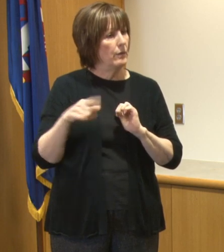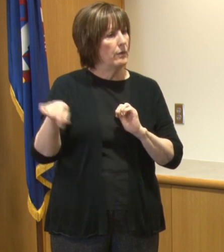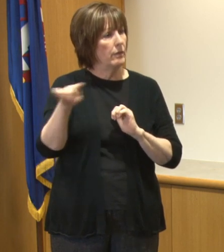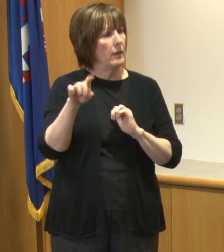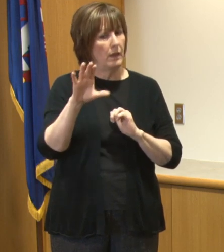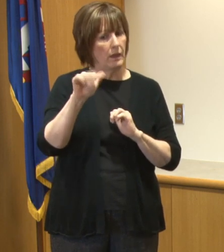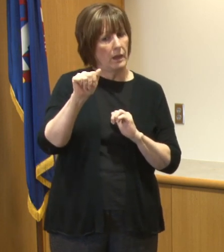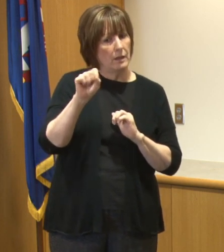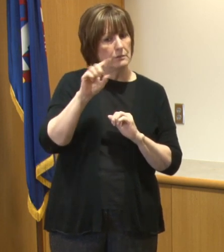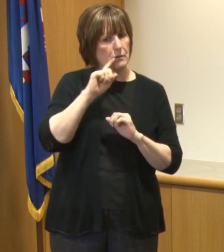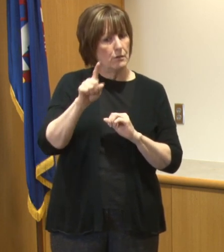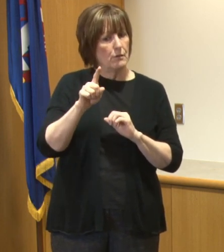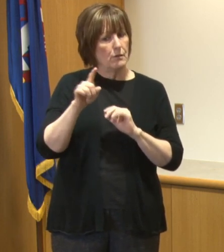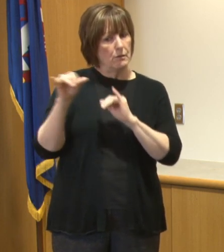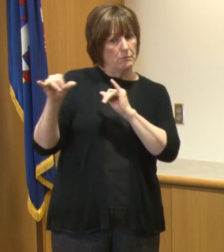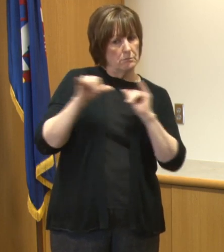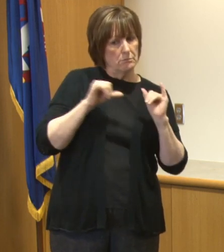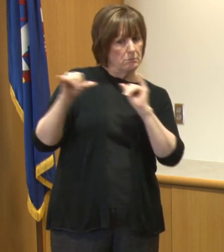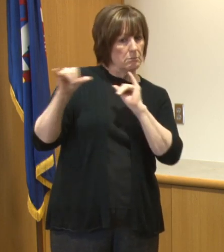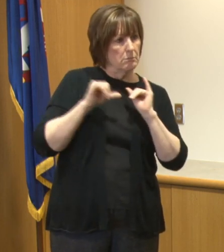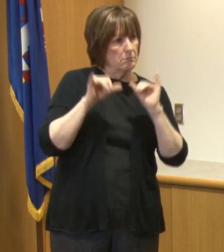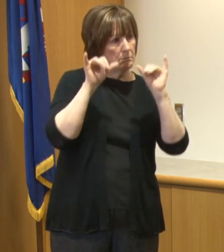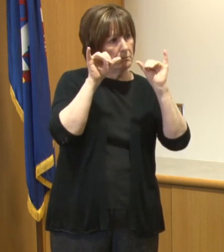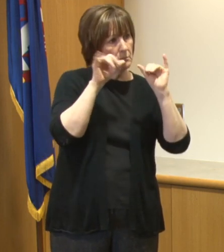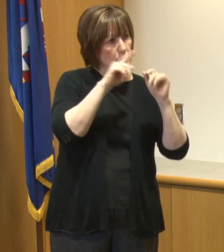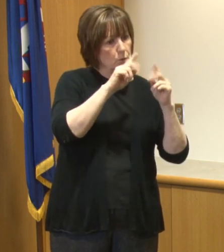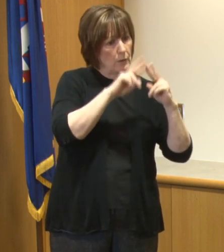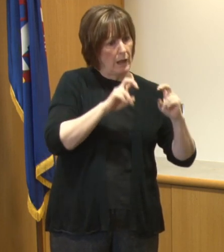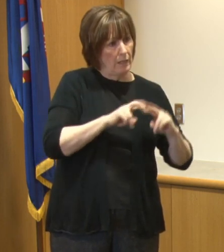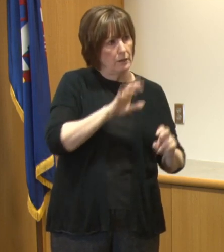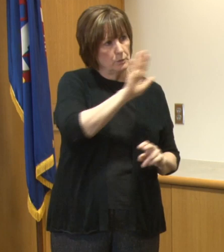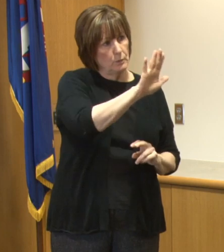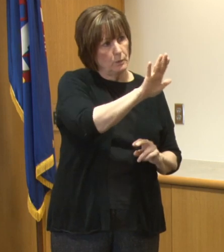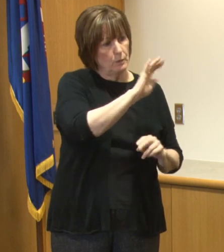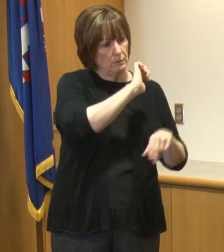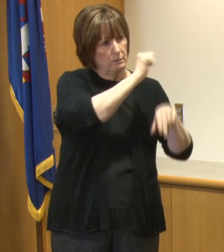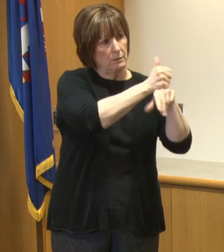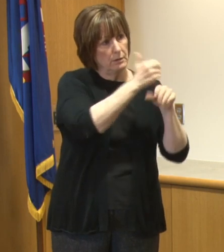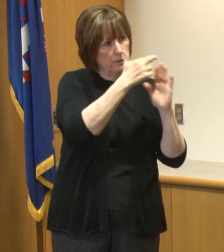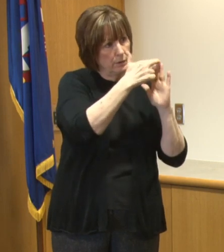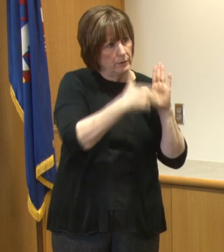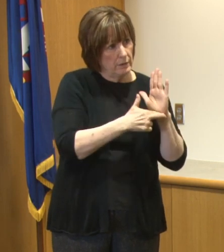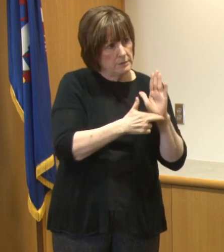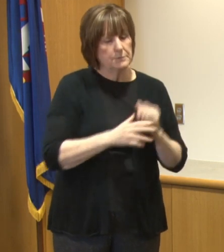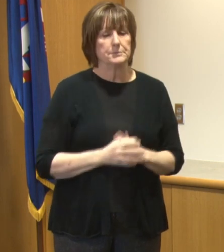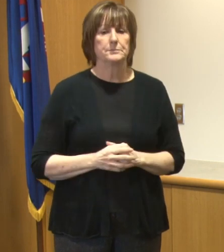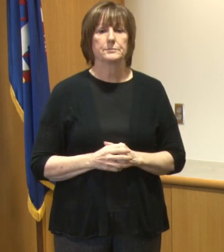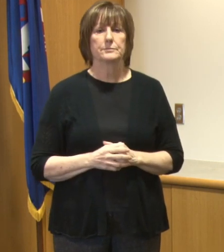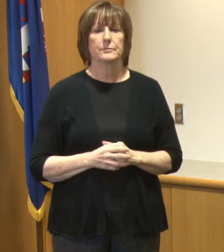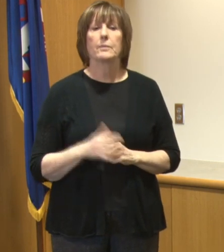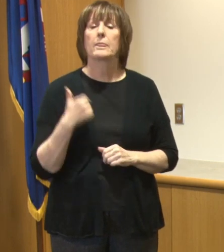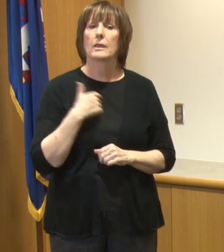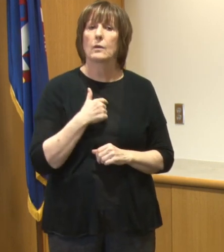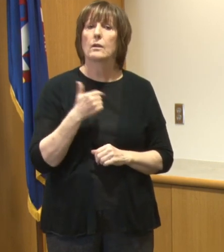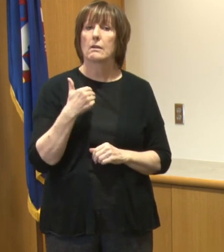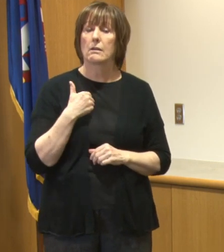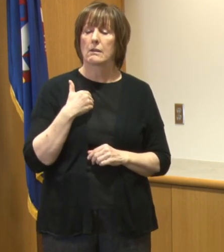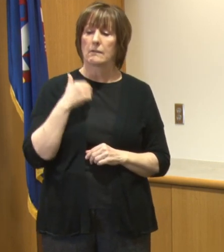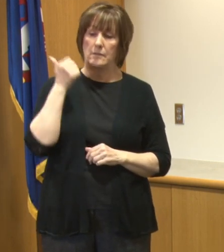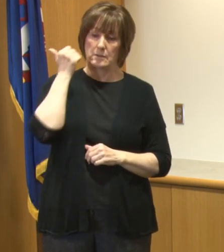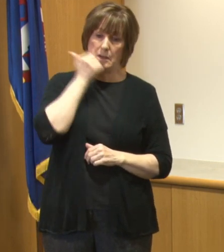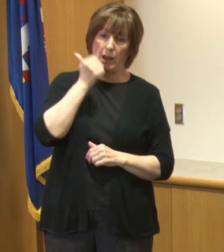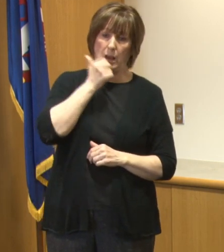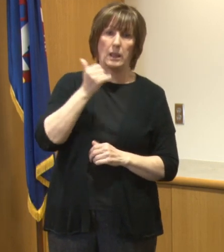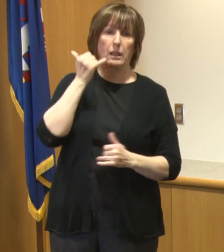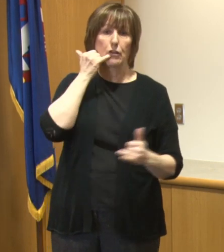their cases are lining up with ours to analyze the measures that have been taken? We do. We have calls daily